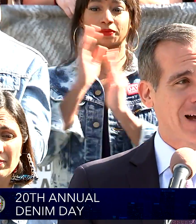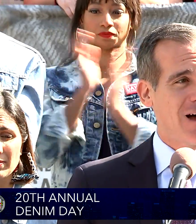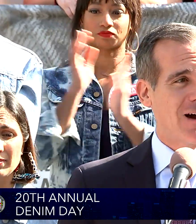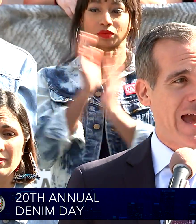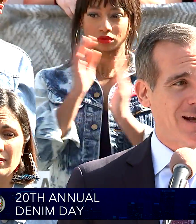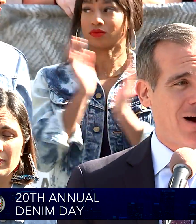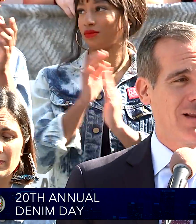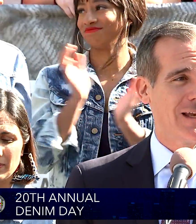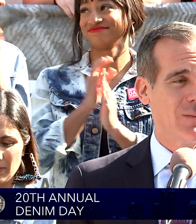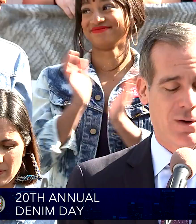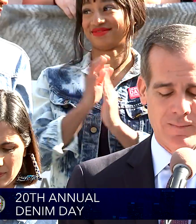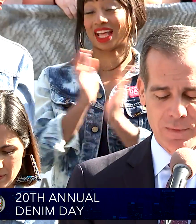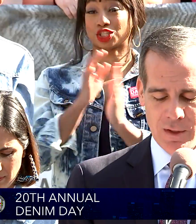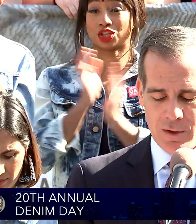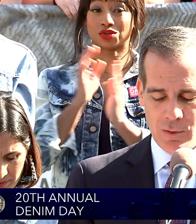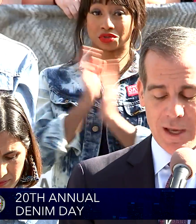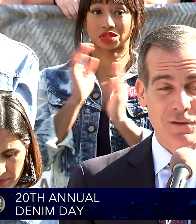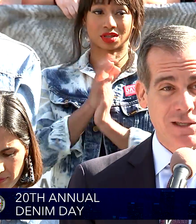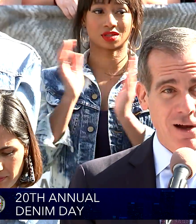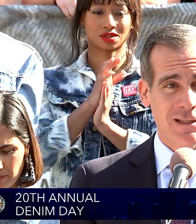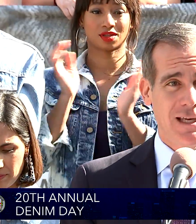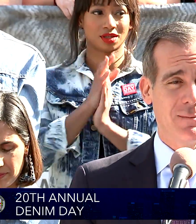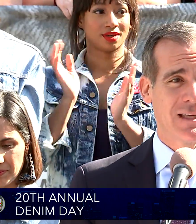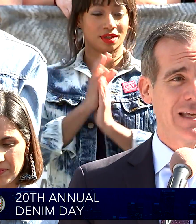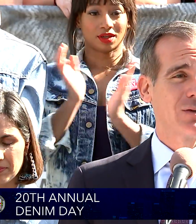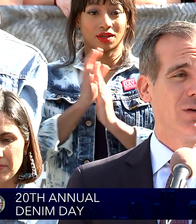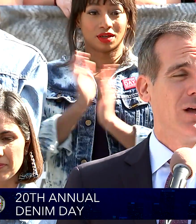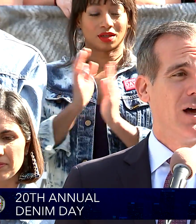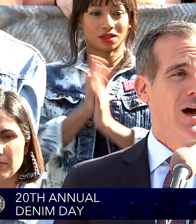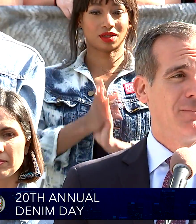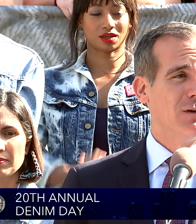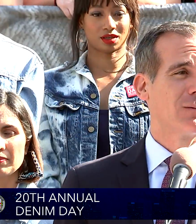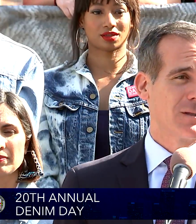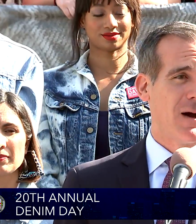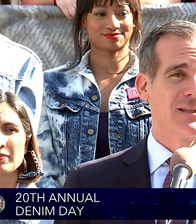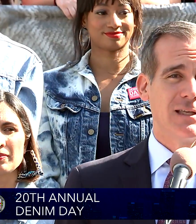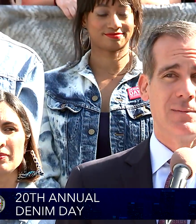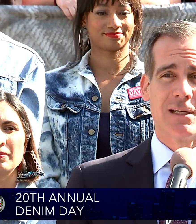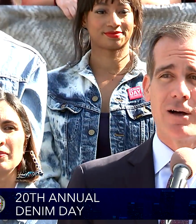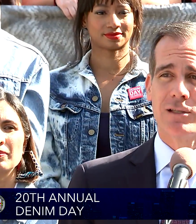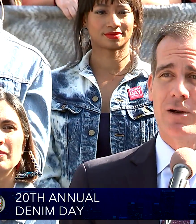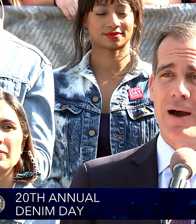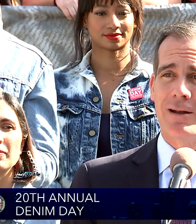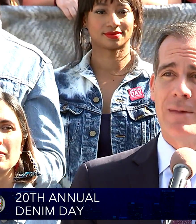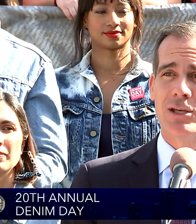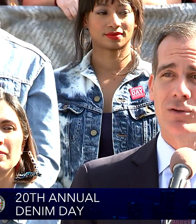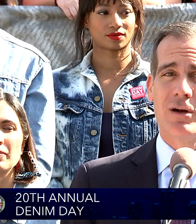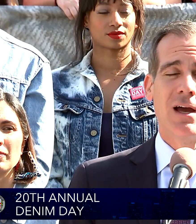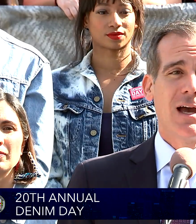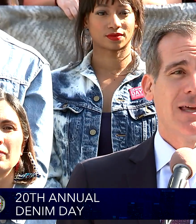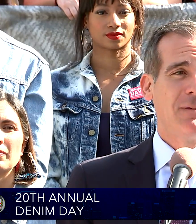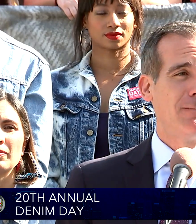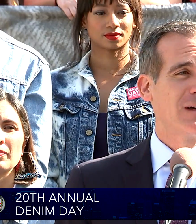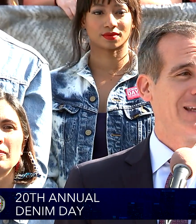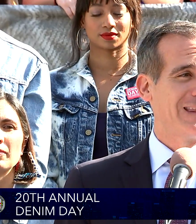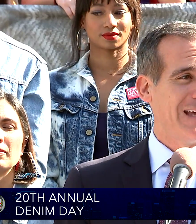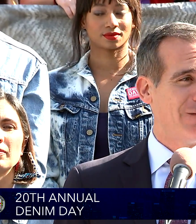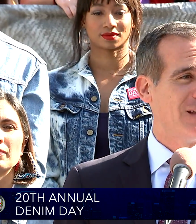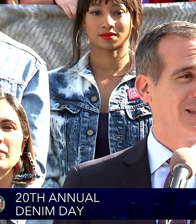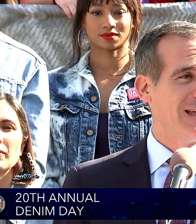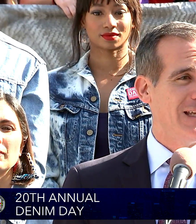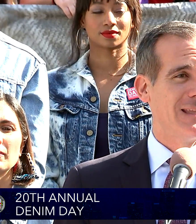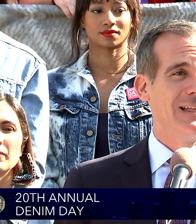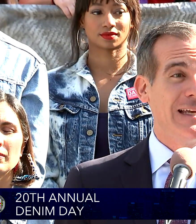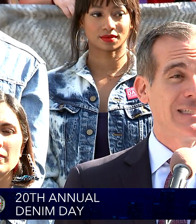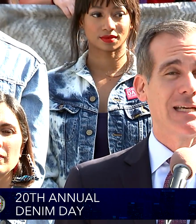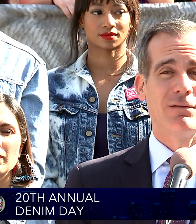No backlog at all anymore. We have SART teams, the sexual abuse response teams, that also go out and make sure that people can get the